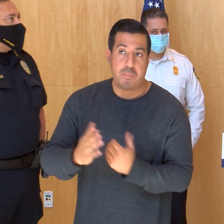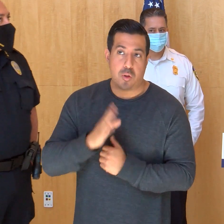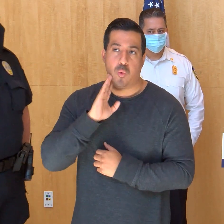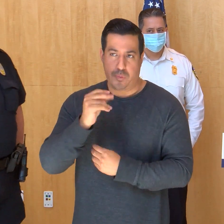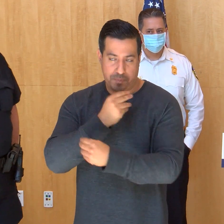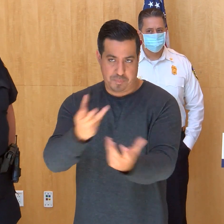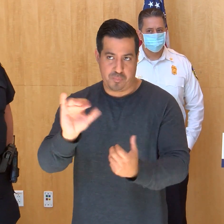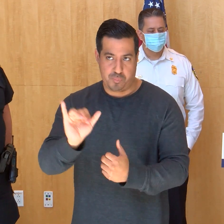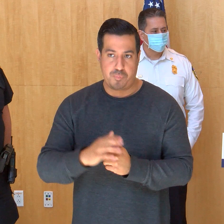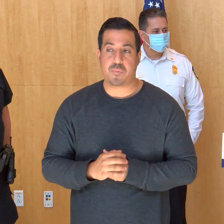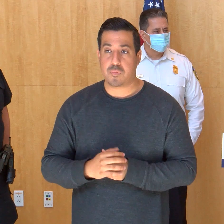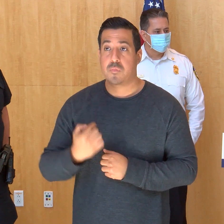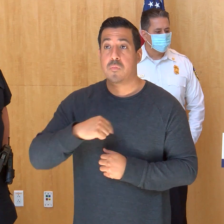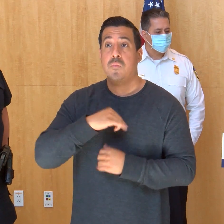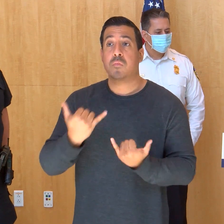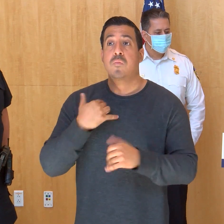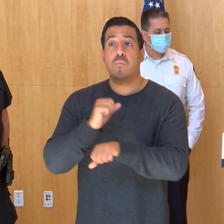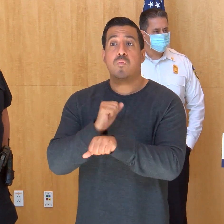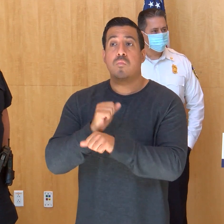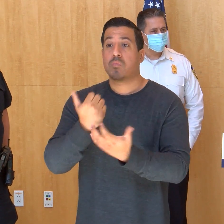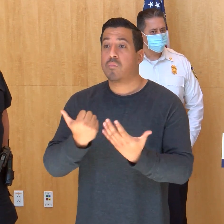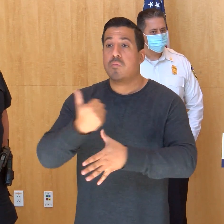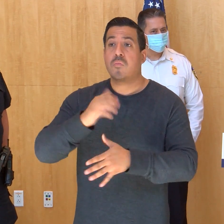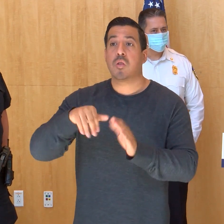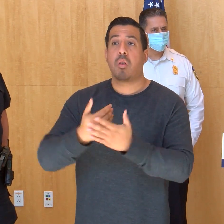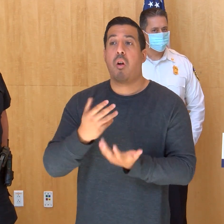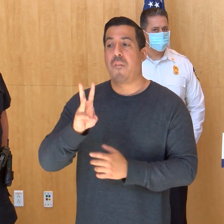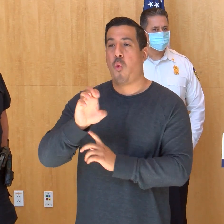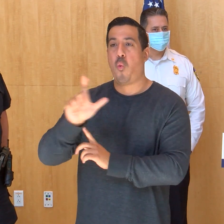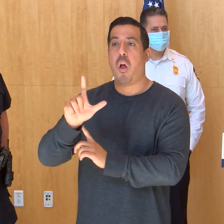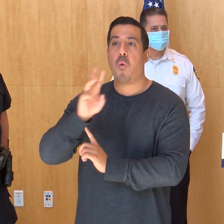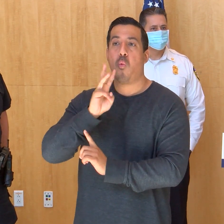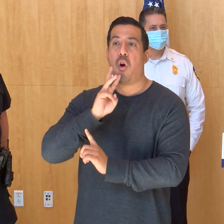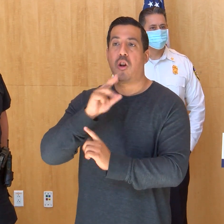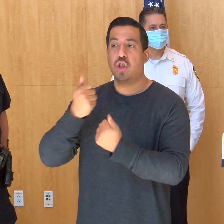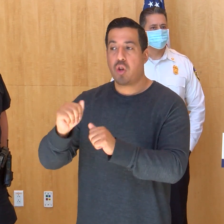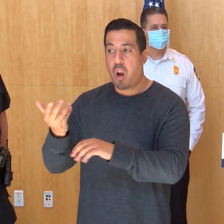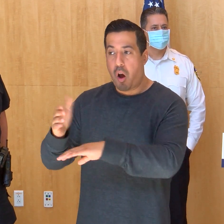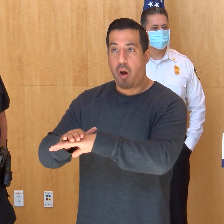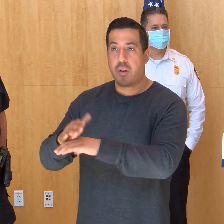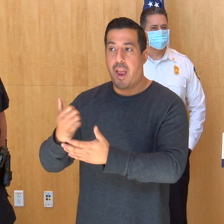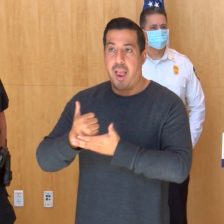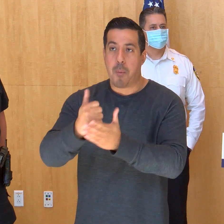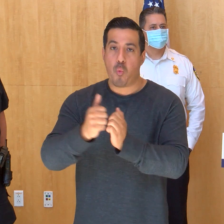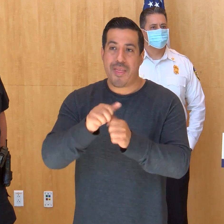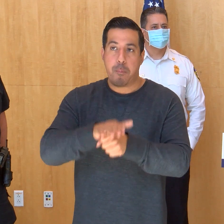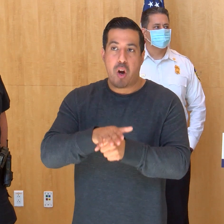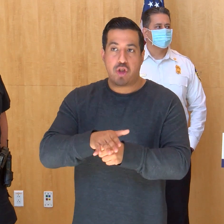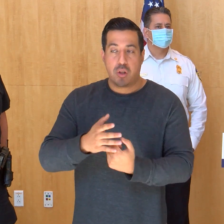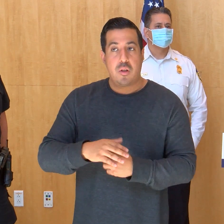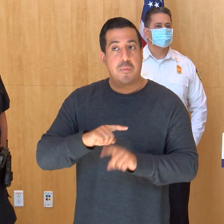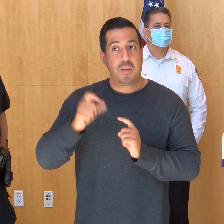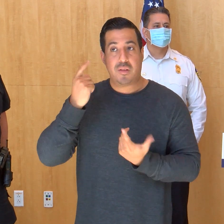are working to prioritize returning all of our groundwater wells back into service right now to continue to boost that pressure, but it's going to be a